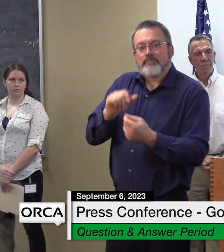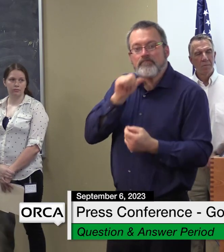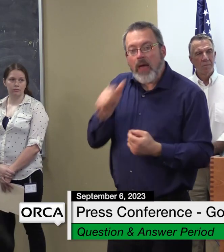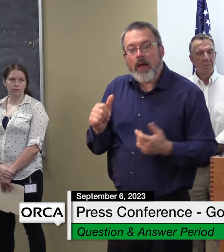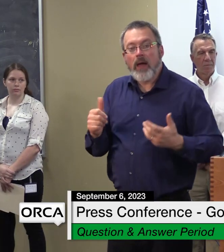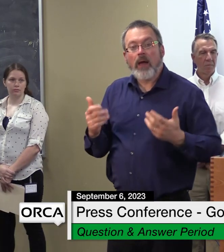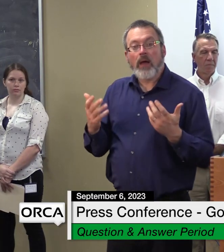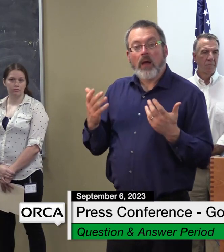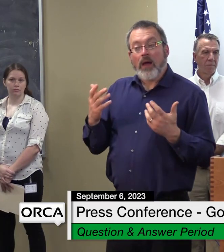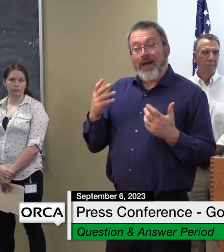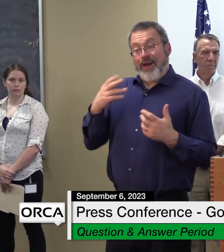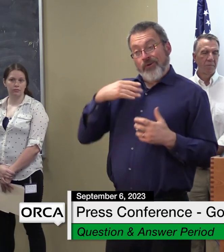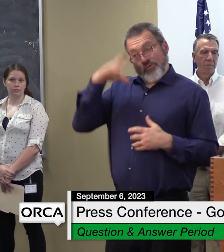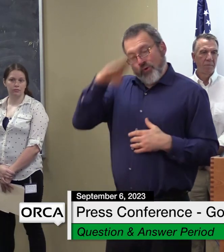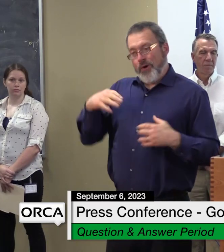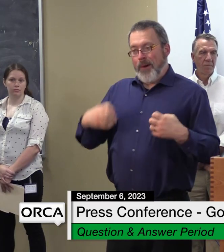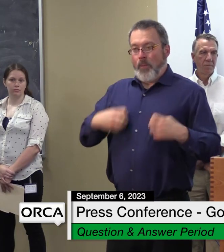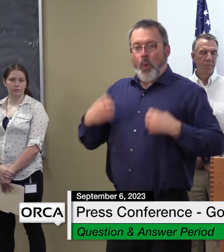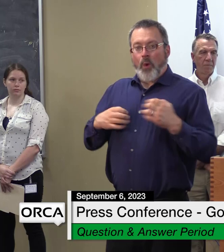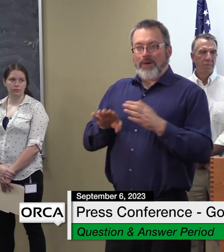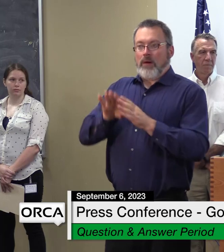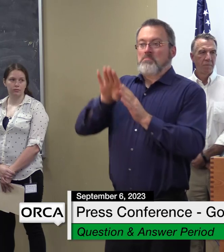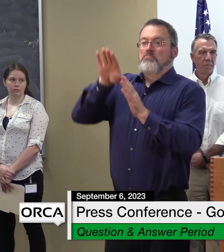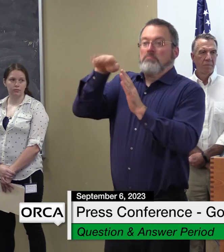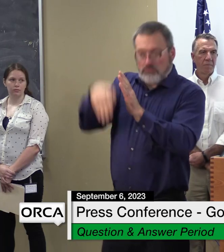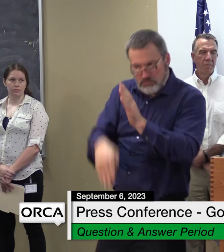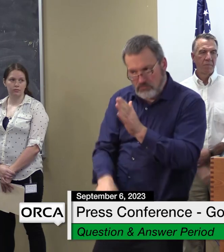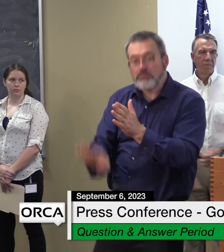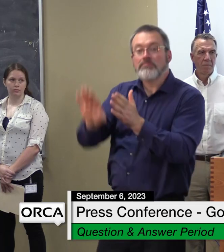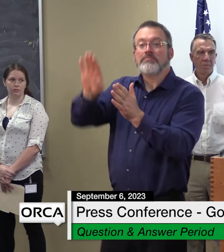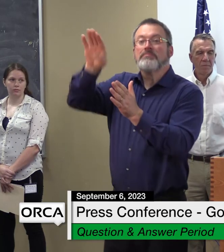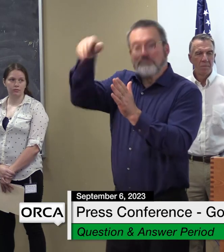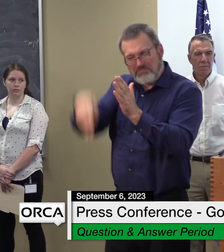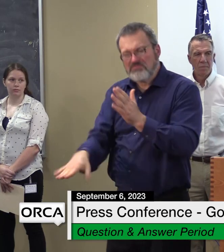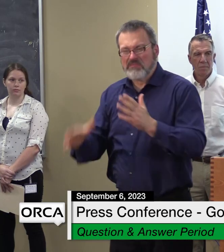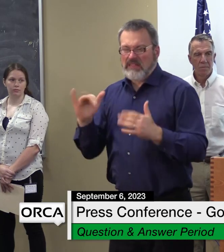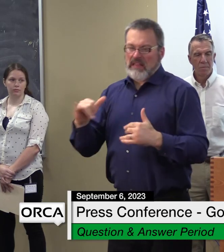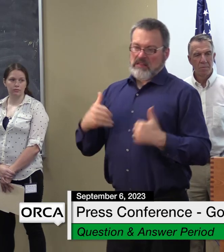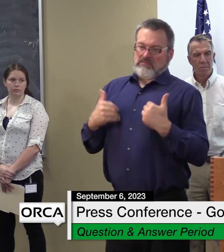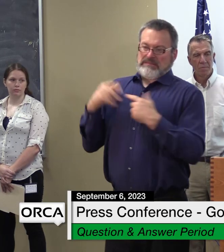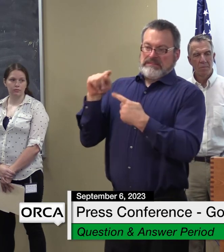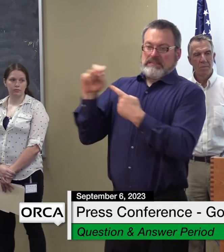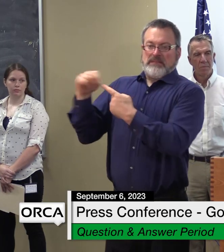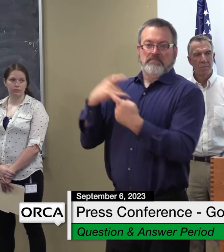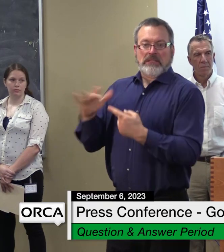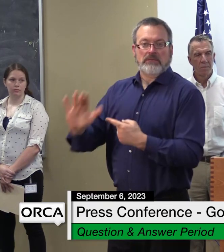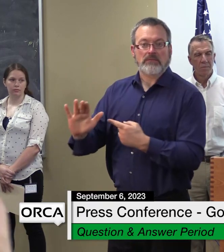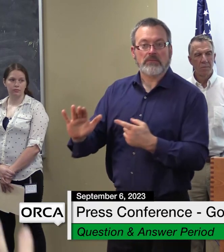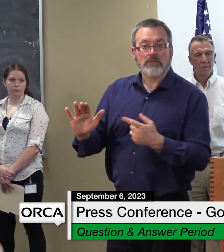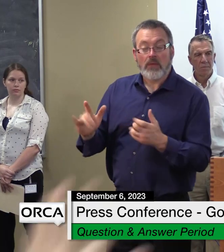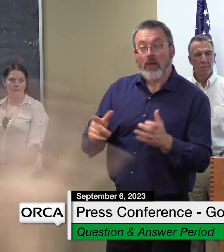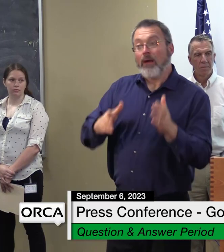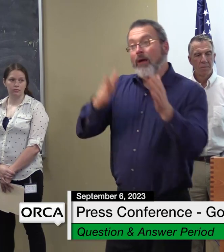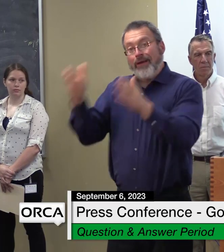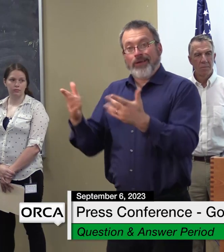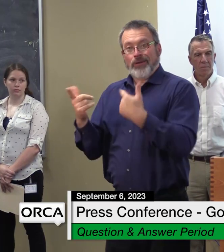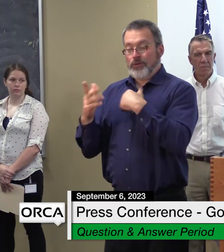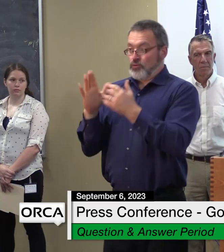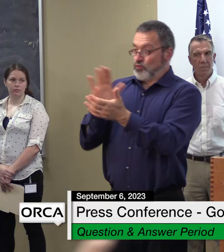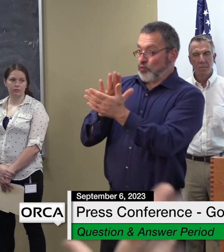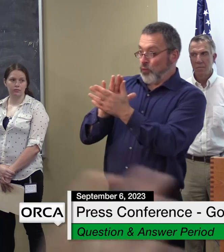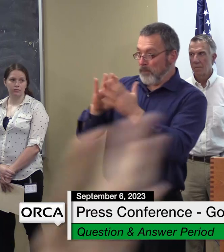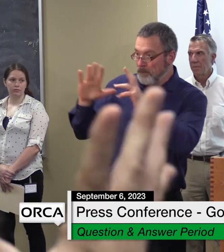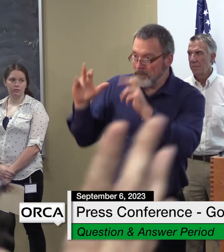instability in youth's lives. When you think of having to manage the COVID pandemic, in and out of school, routines shifted,